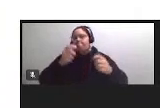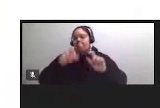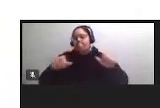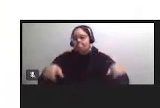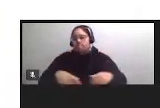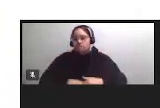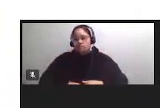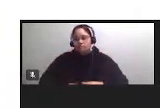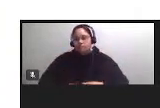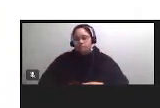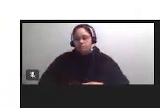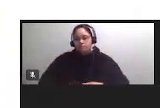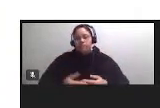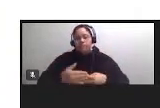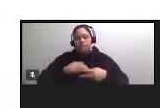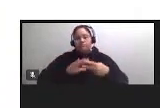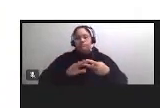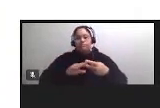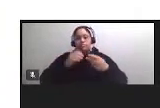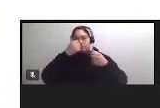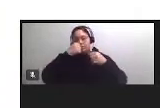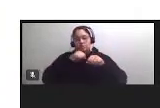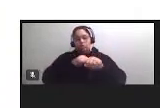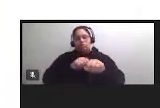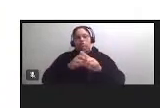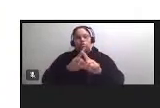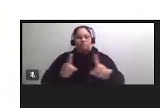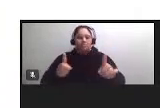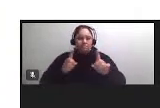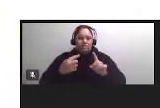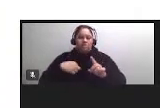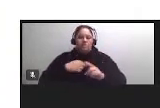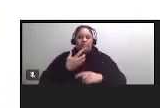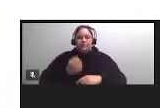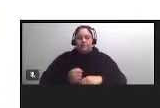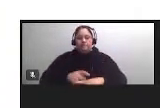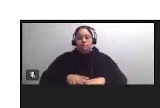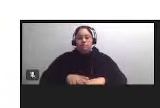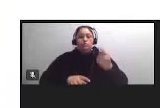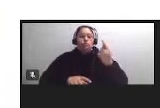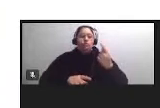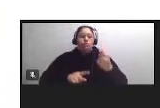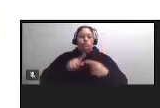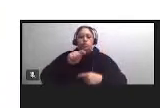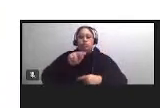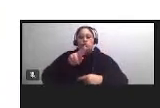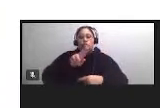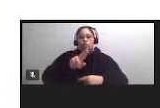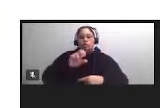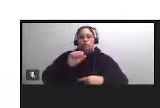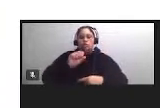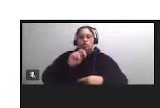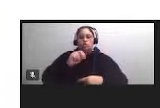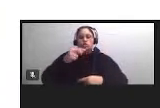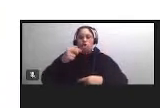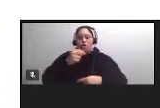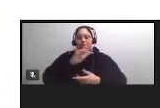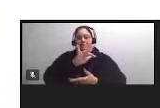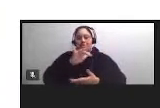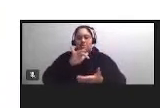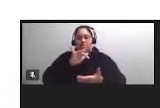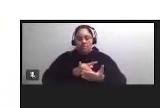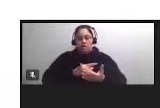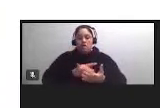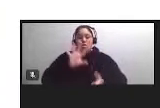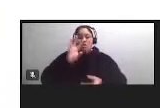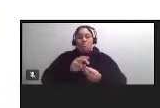terms of the strategic departments, we have the two-song centres. There are 22 two-song centres